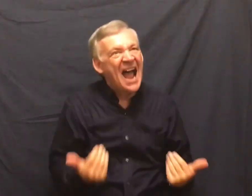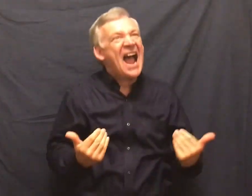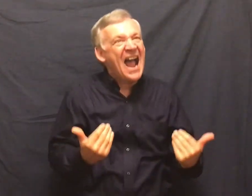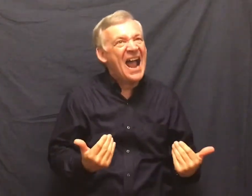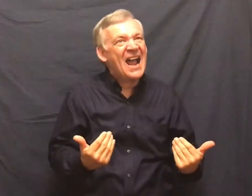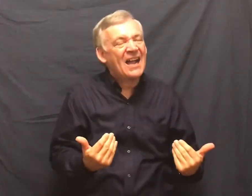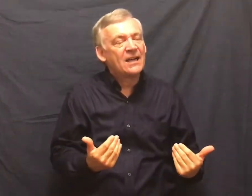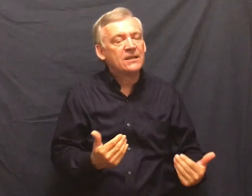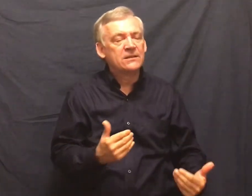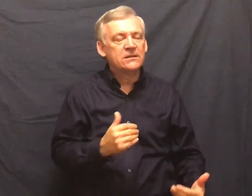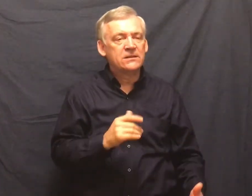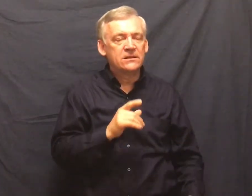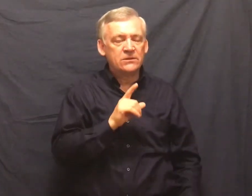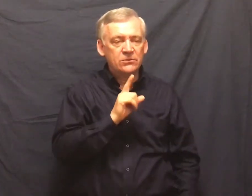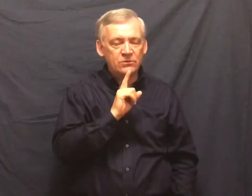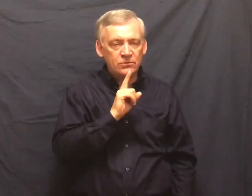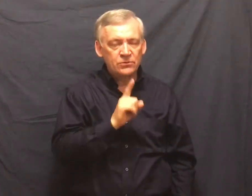Sure, right now.